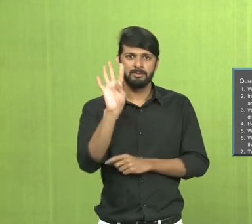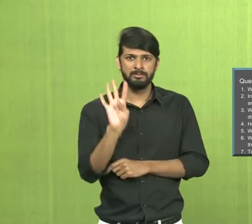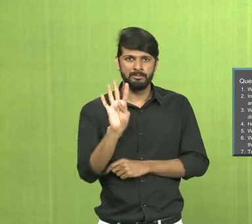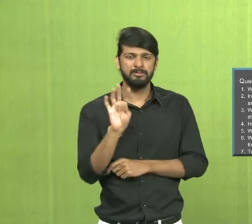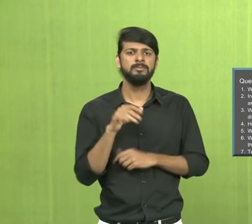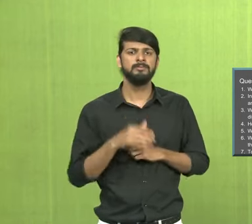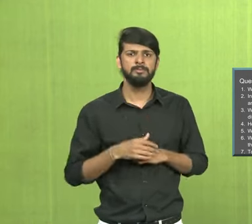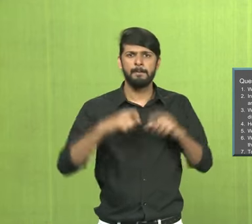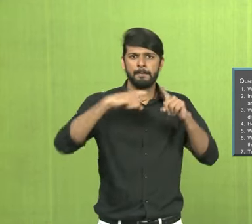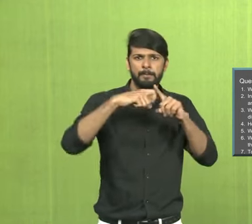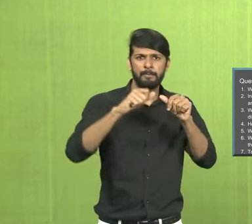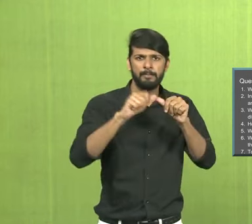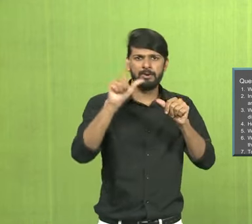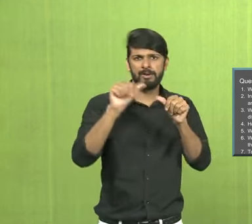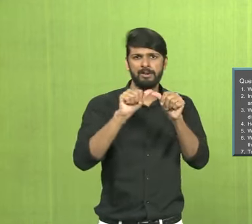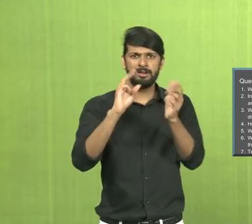Question number 4,